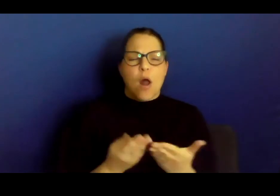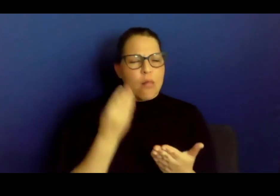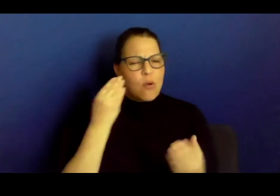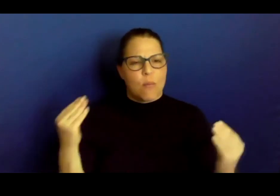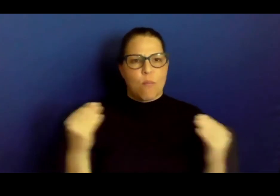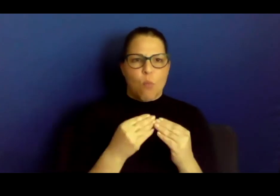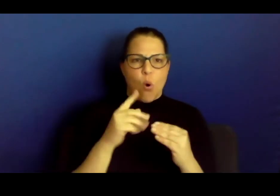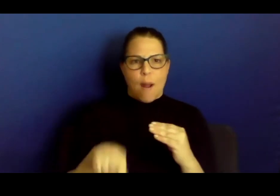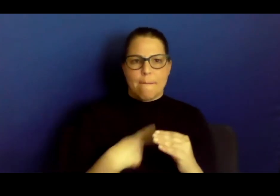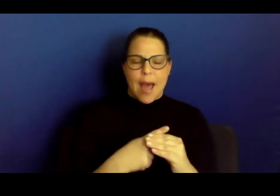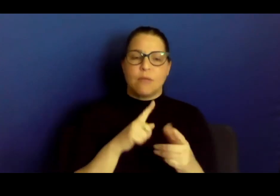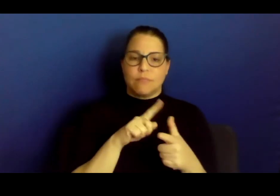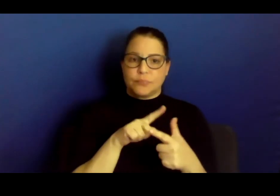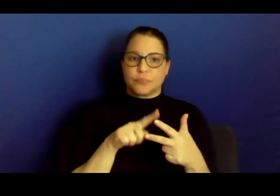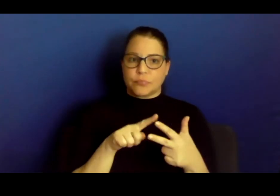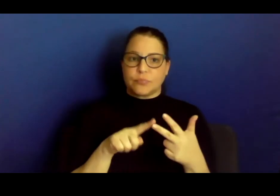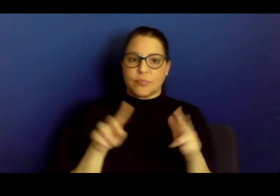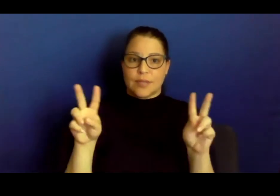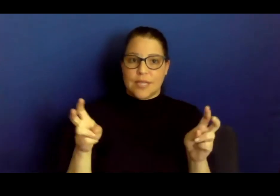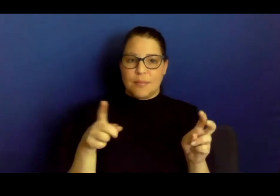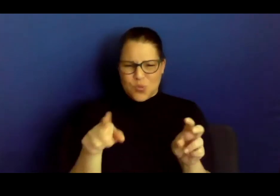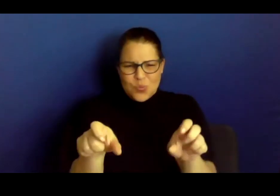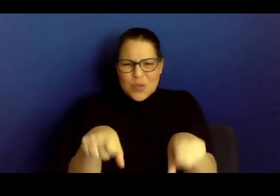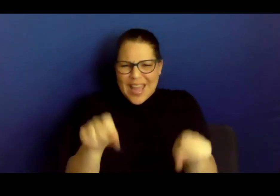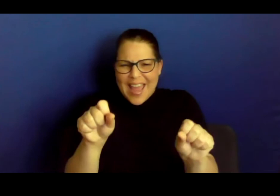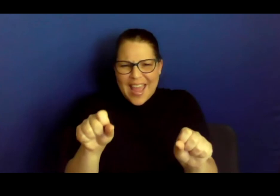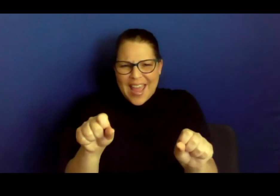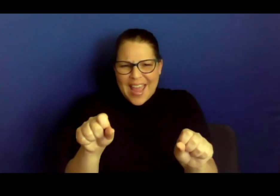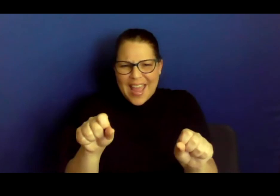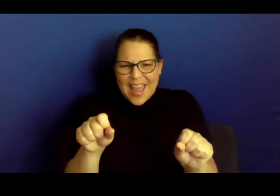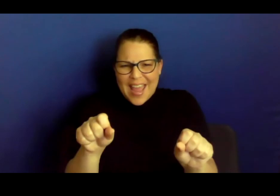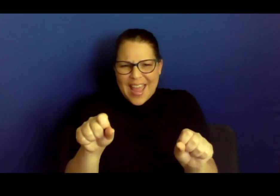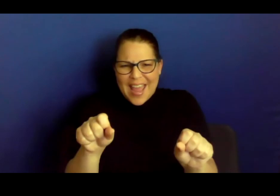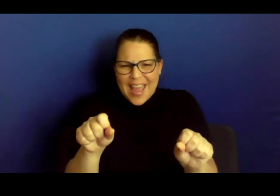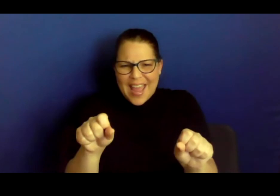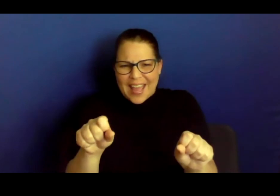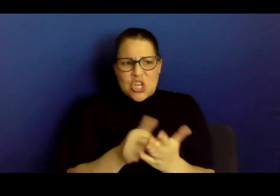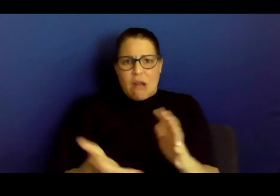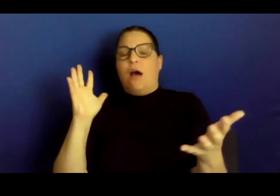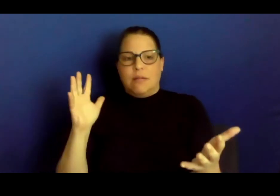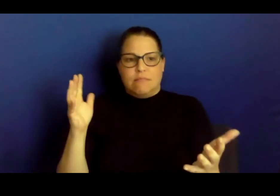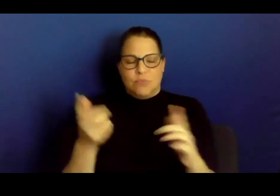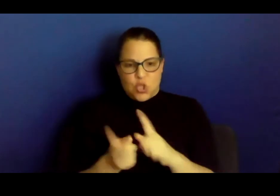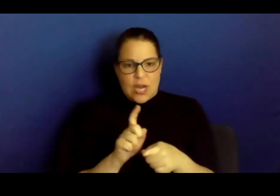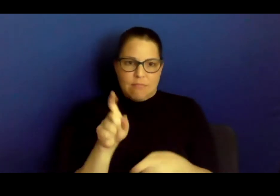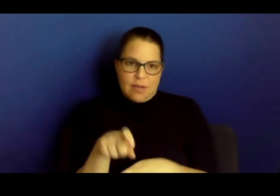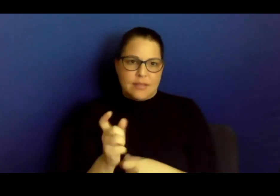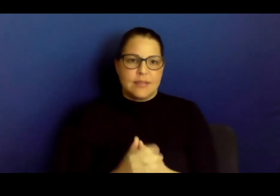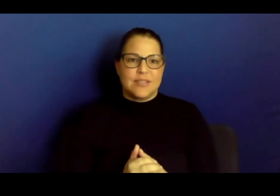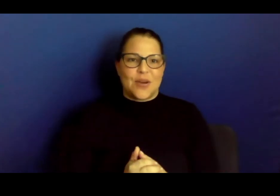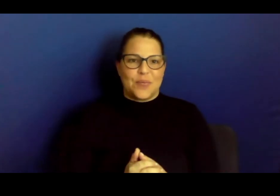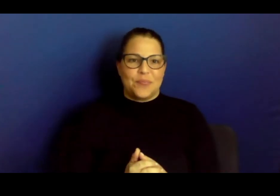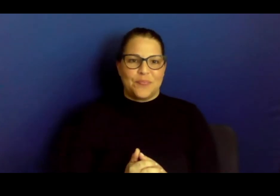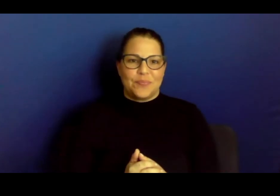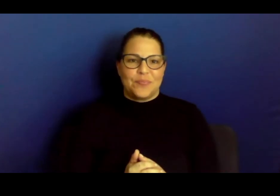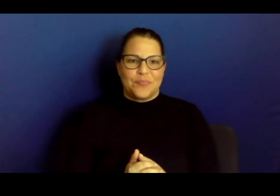about X, Y, and Z topic? You can do that, even though your agenda might need to shift.